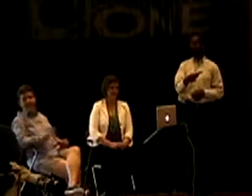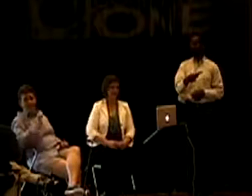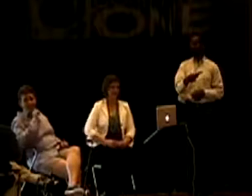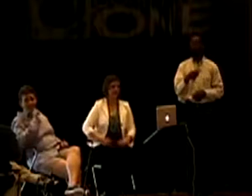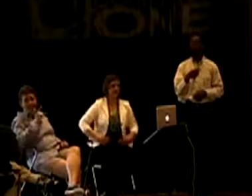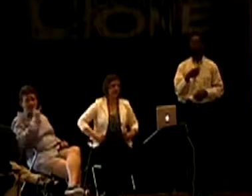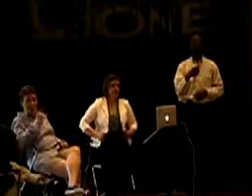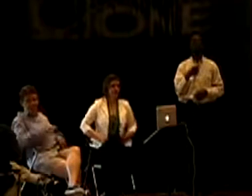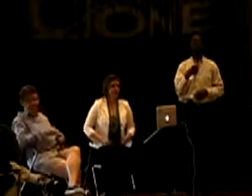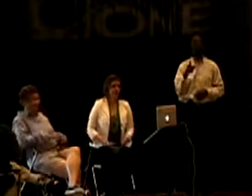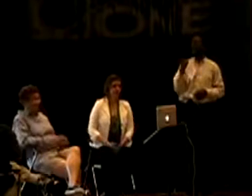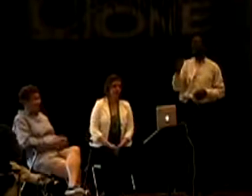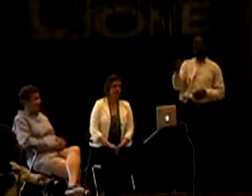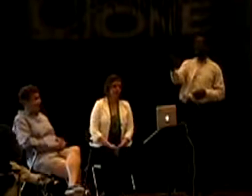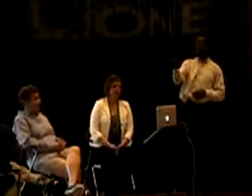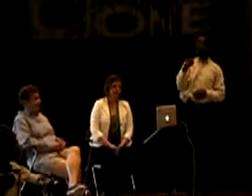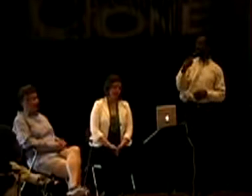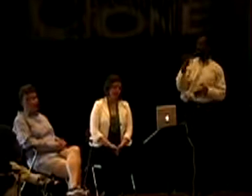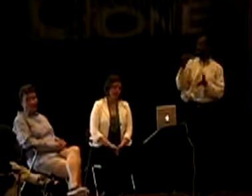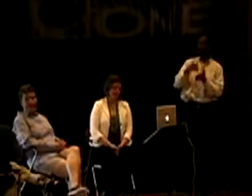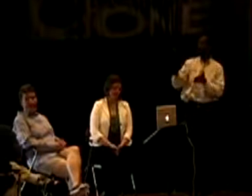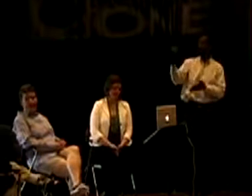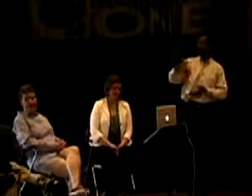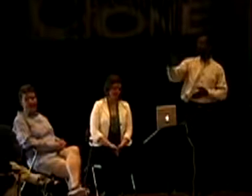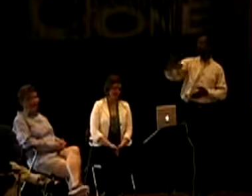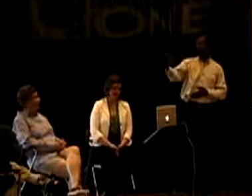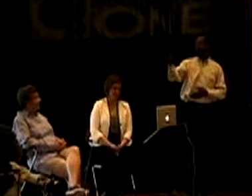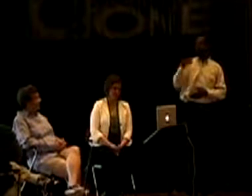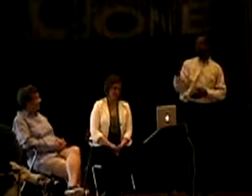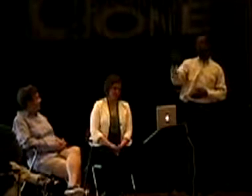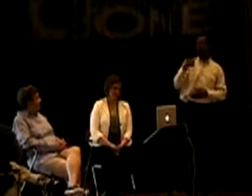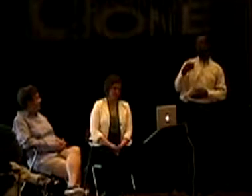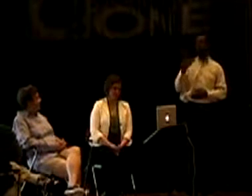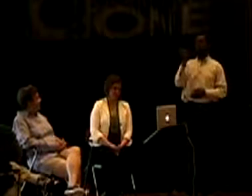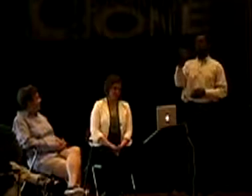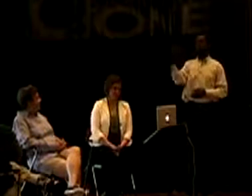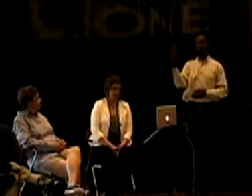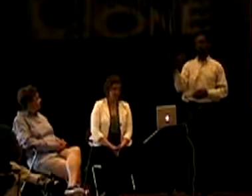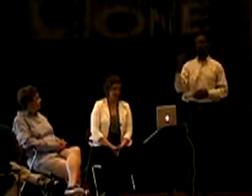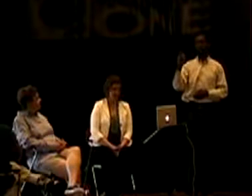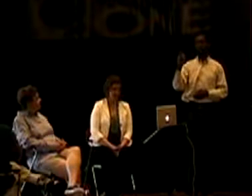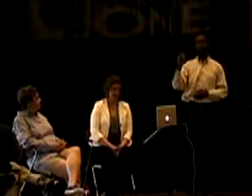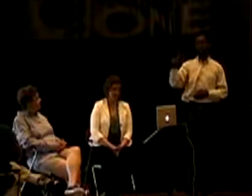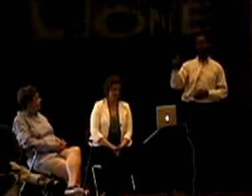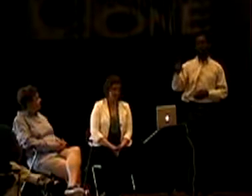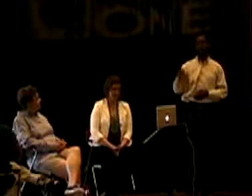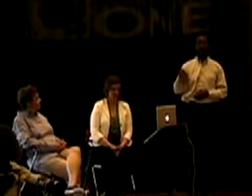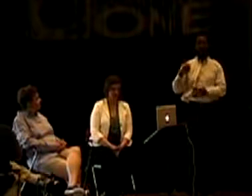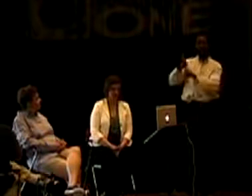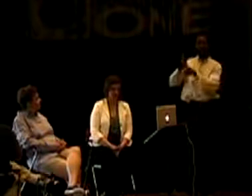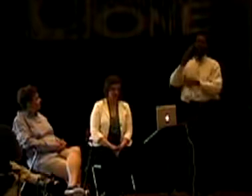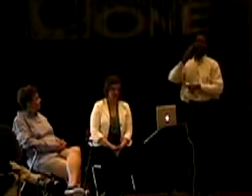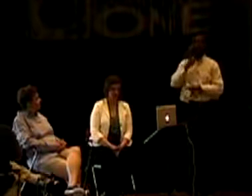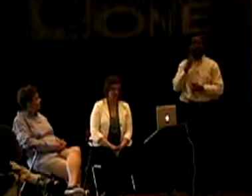I get asked a lot, and my good friend Nick is a deaf artist who lives